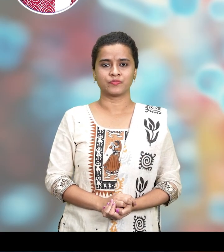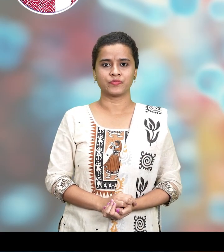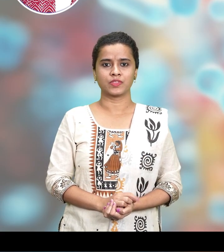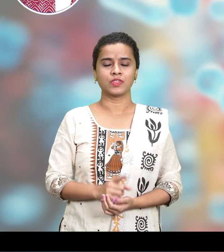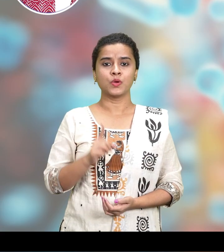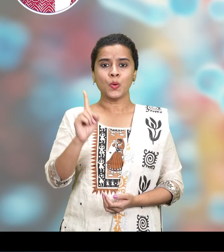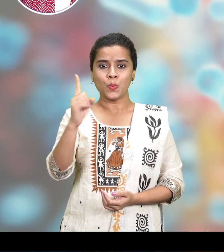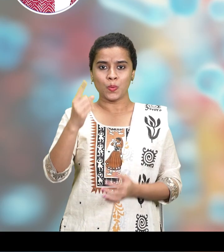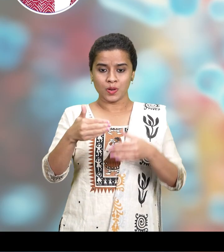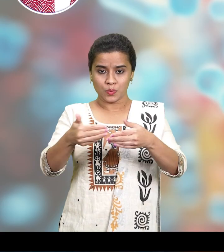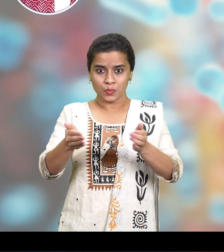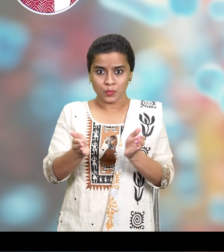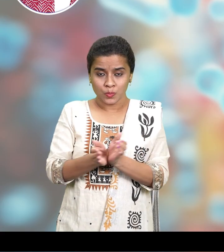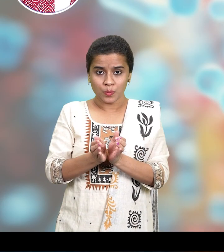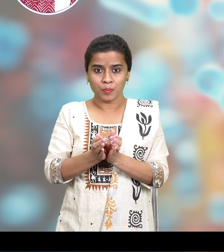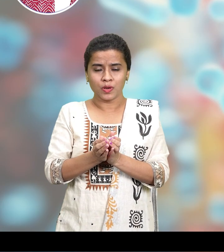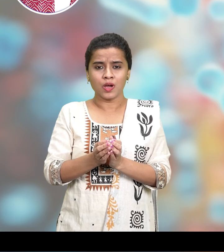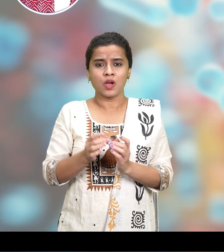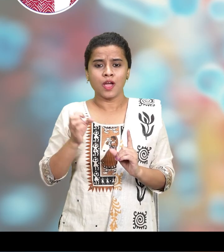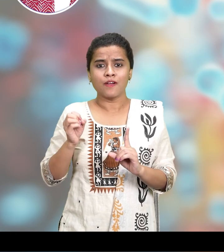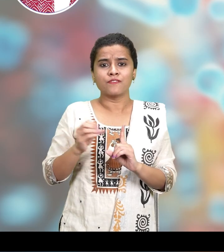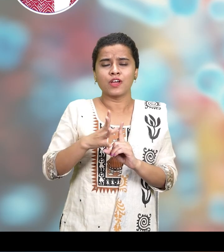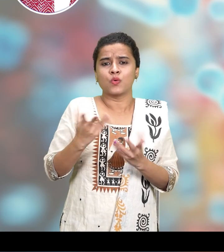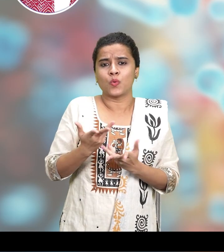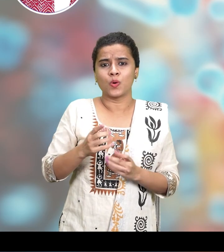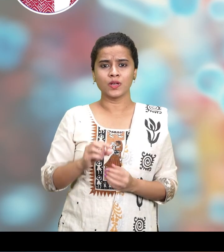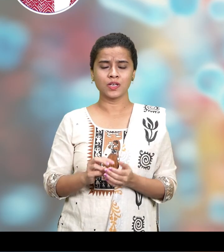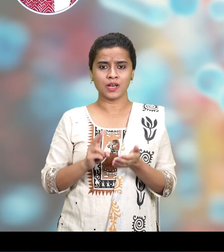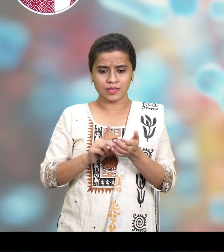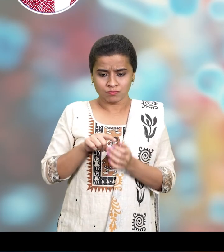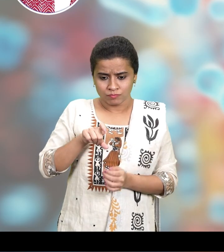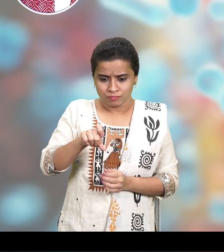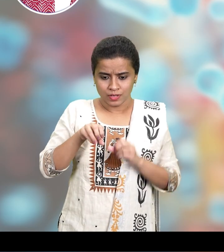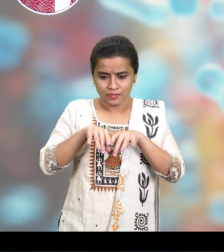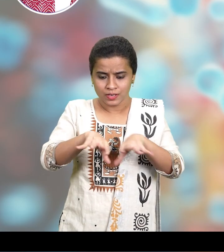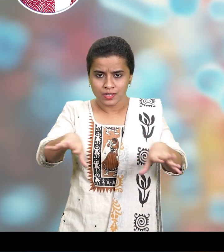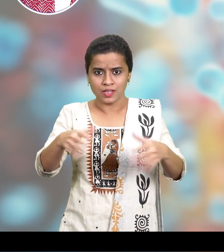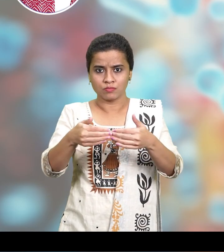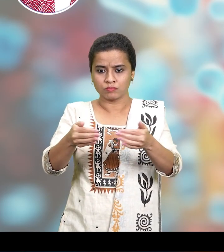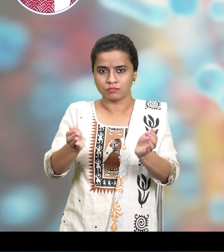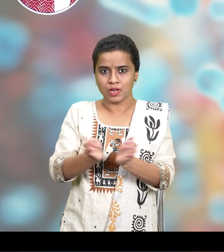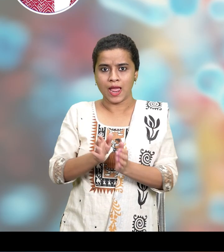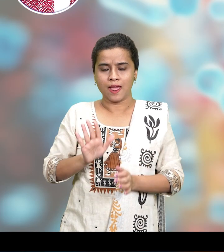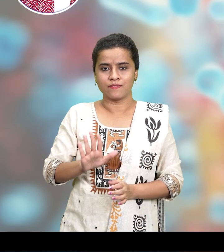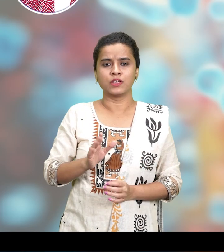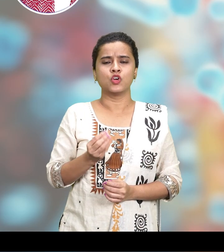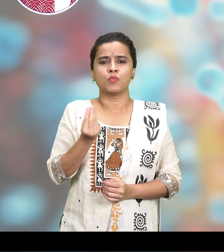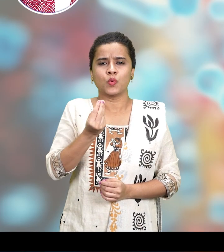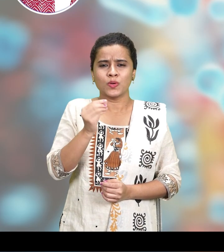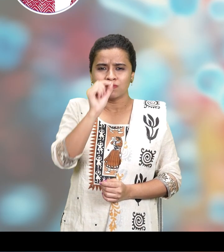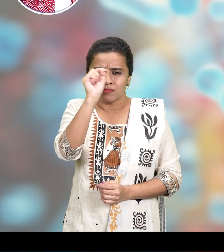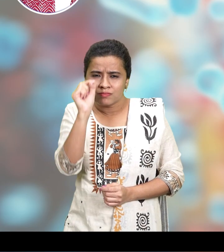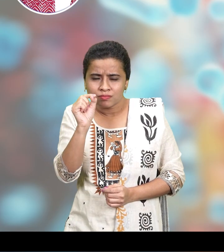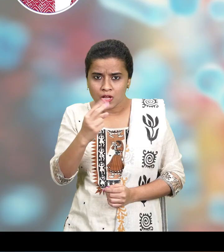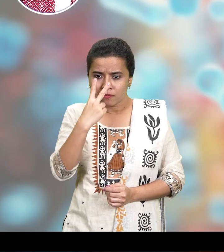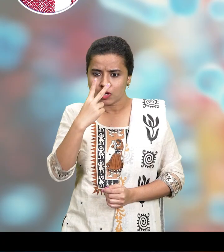One group of causes is infectious agents, mostly microbes